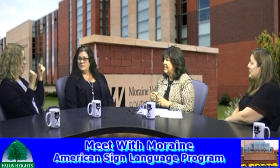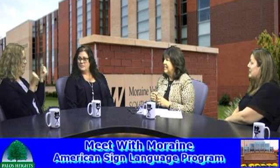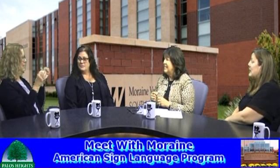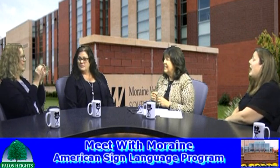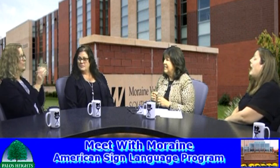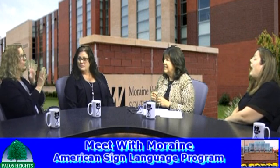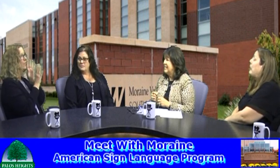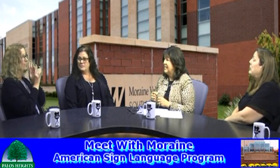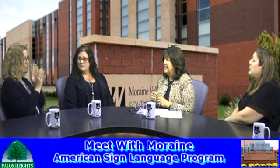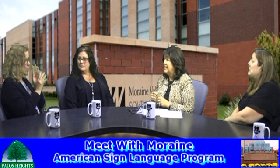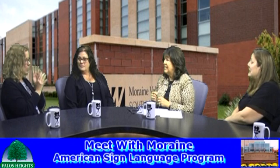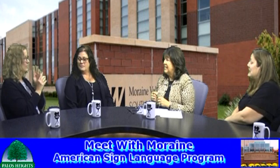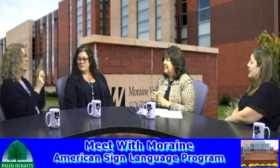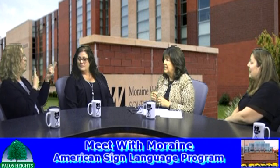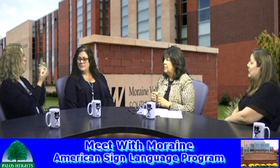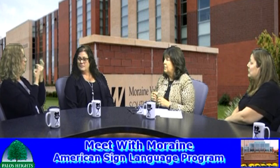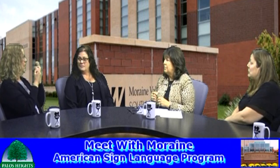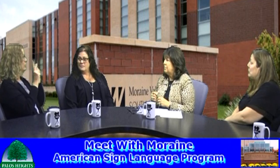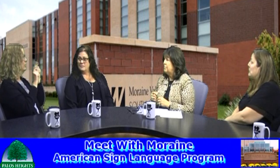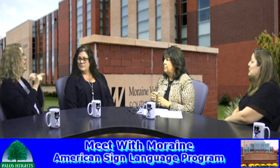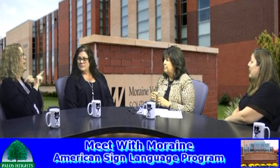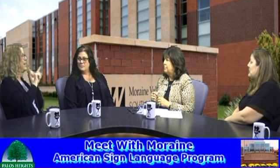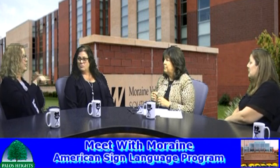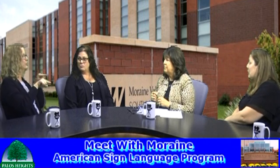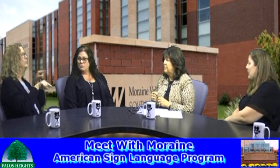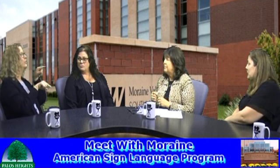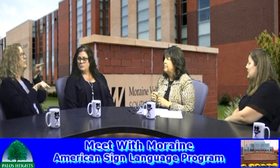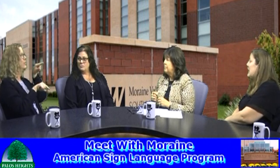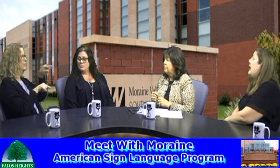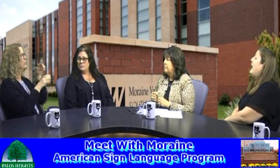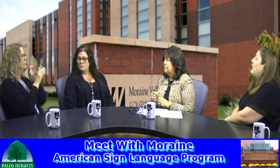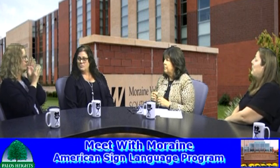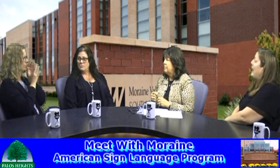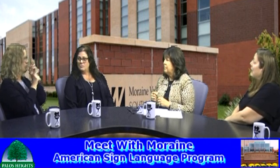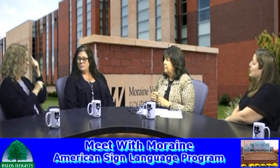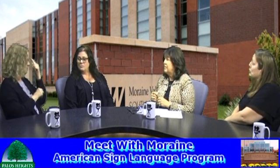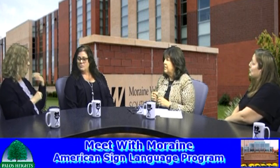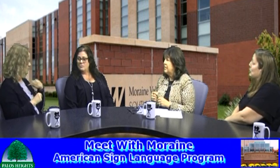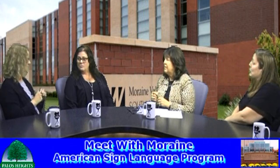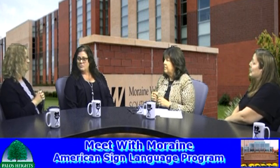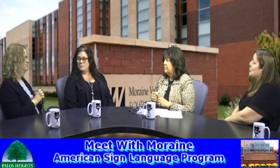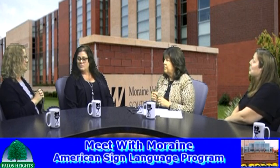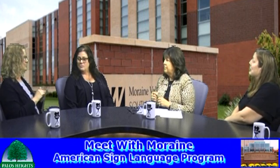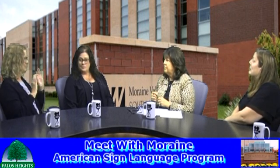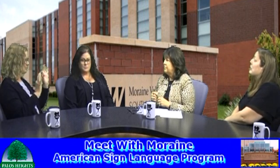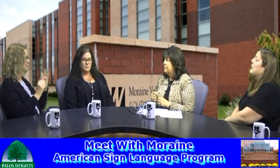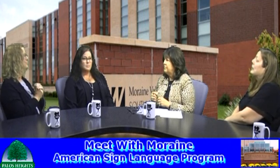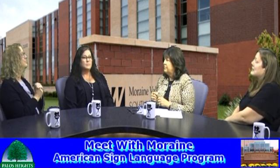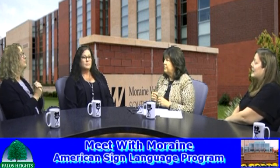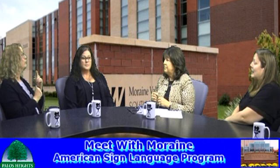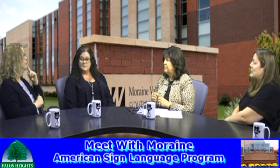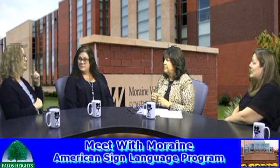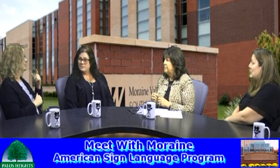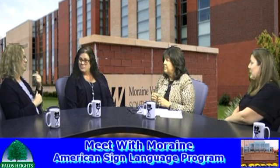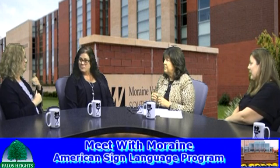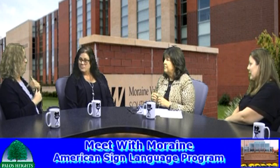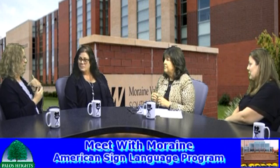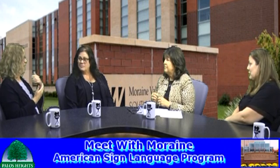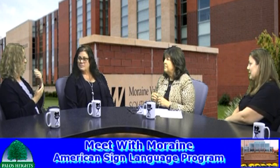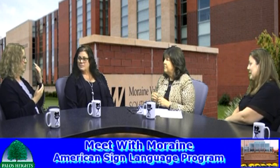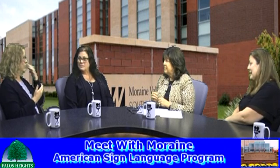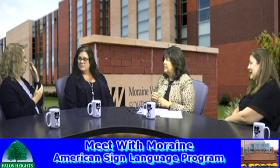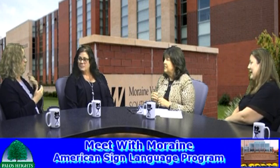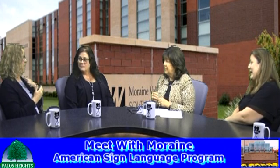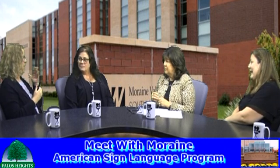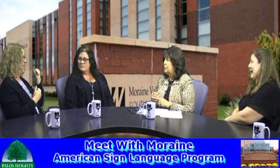interpreter here with us. I will be using sign language to respond to the questions, and we have our interpreter who will be interpreting from American Sign Language into